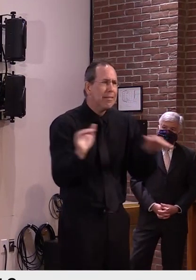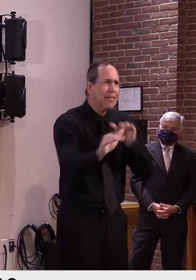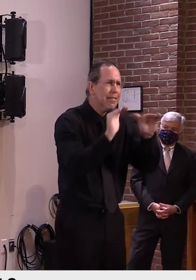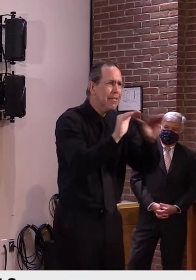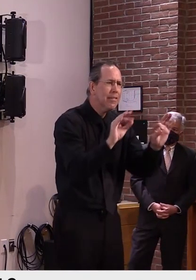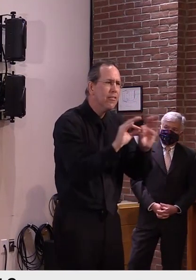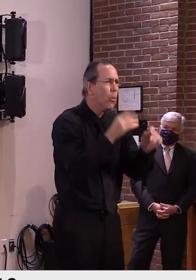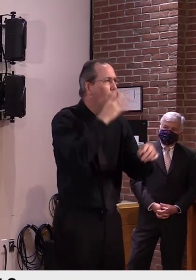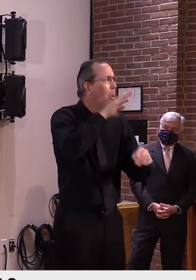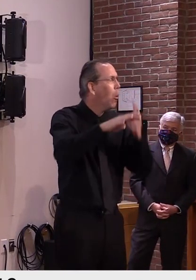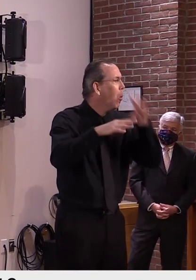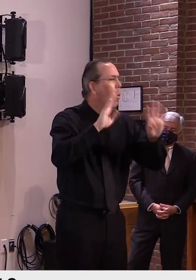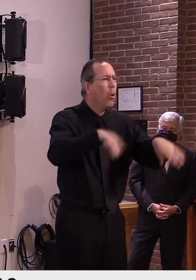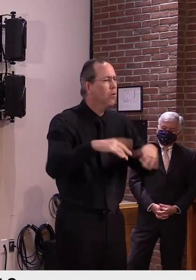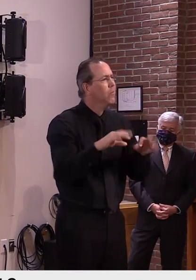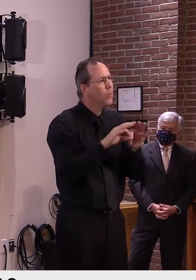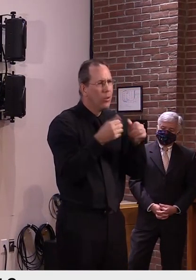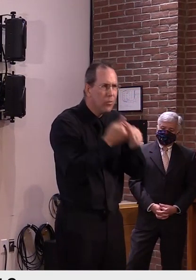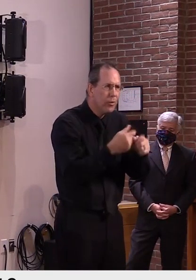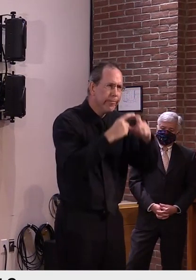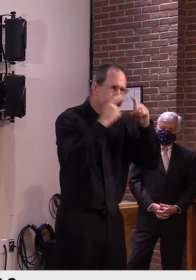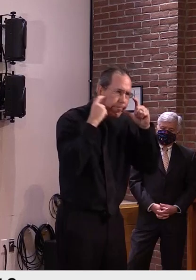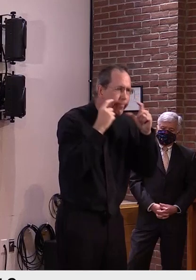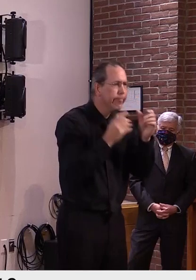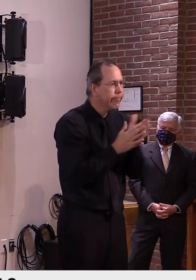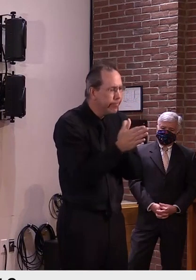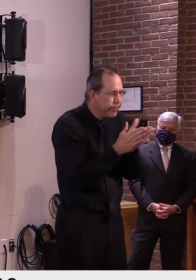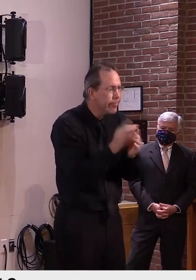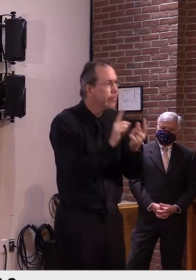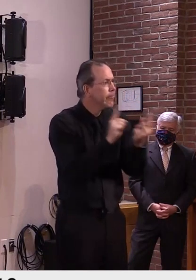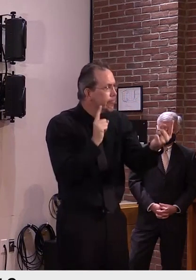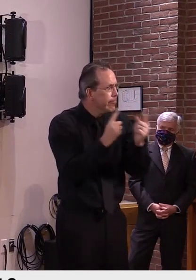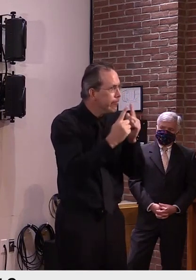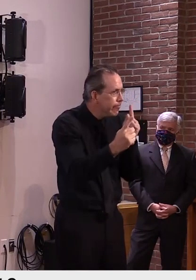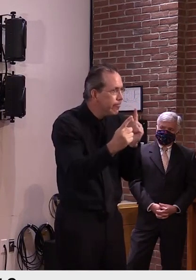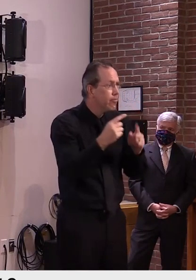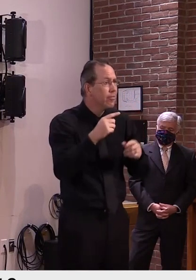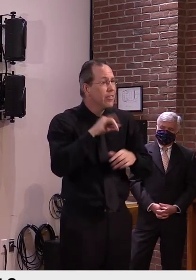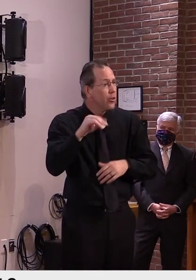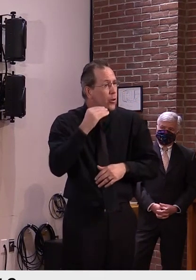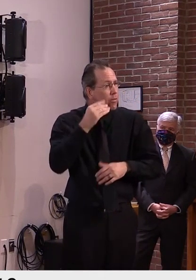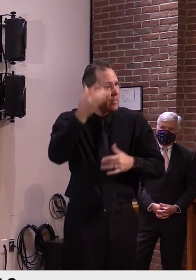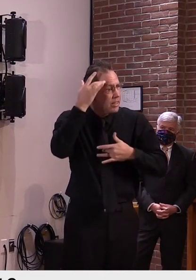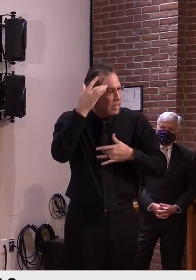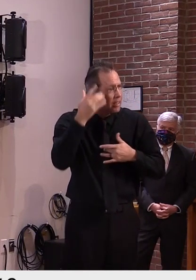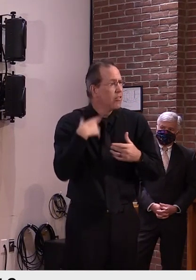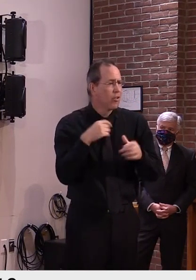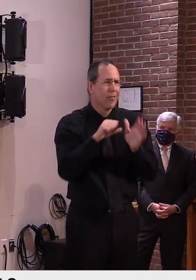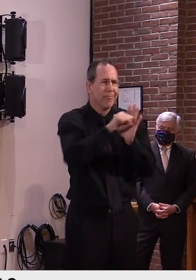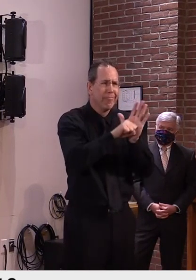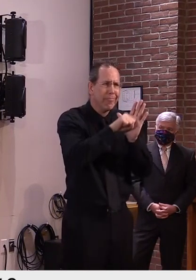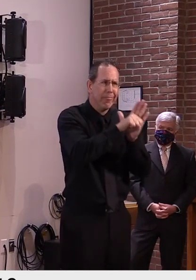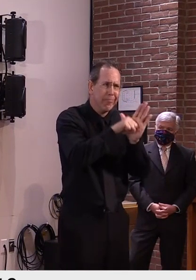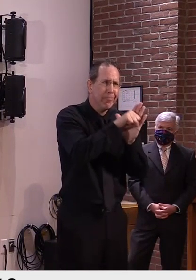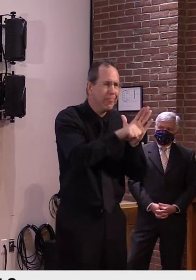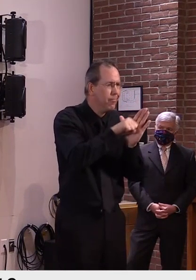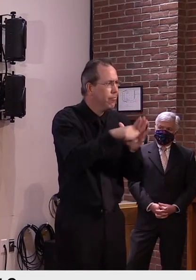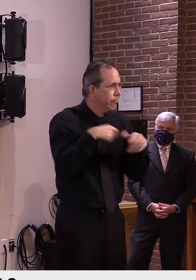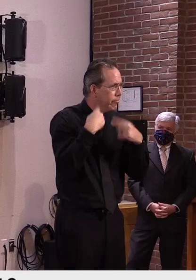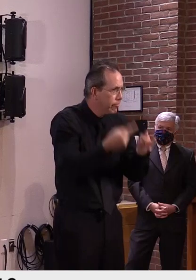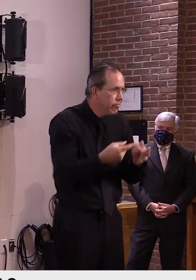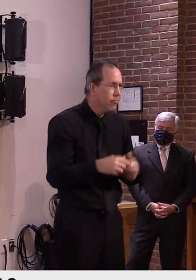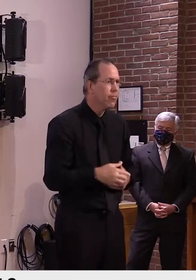adherence that we're doing. And I think, you know, we've done a really good job in the state of protecting those most vulnerable. And